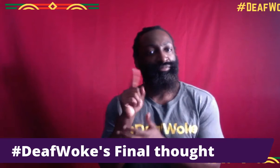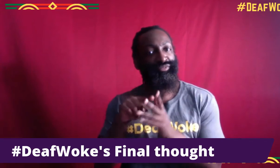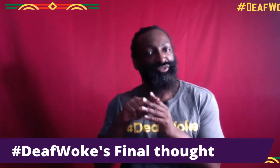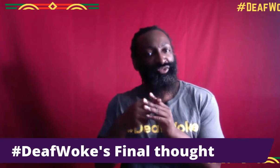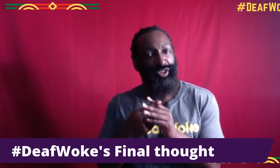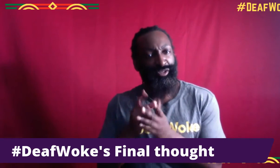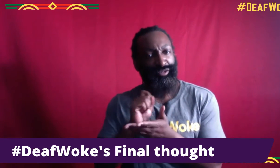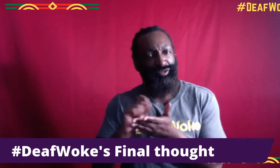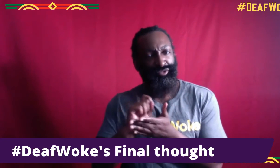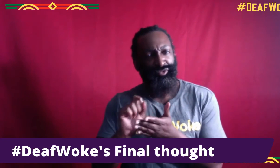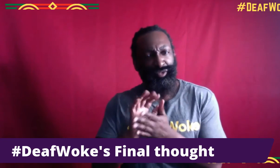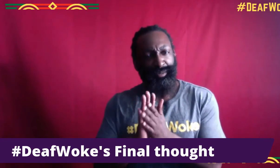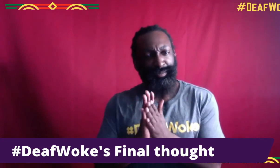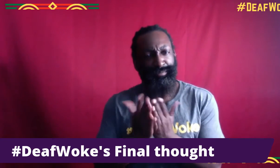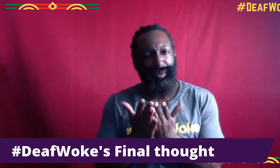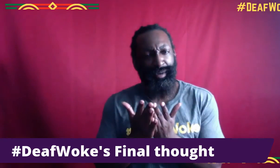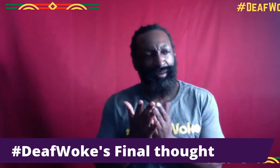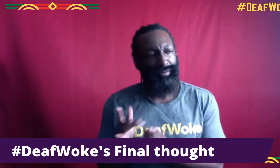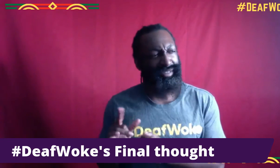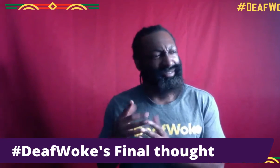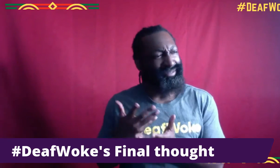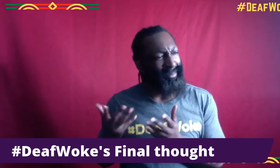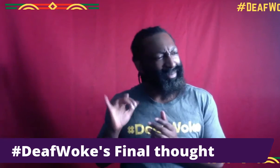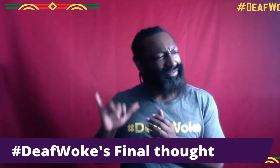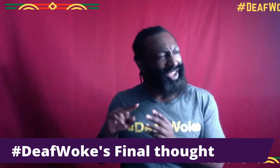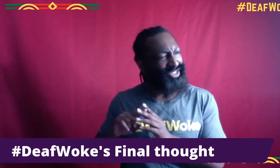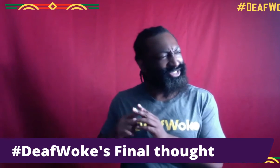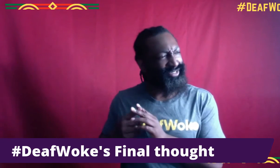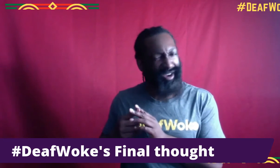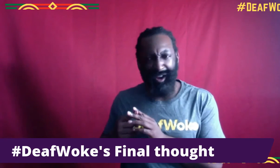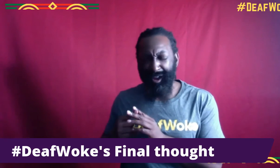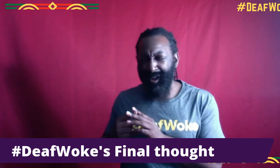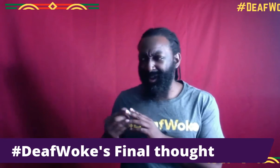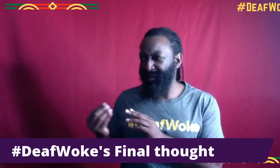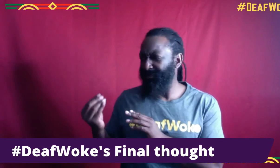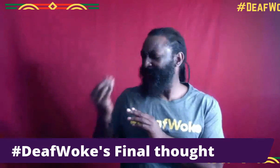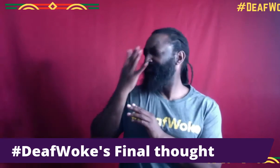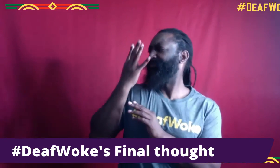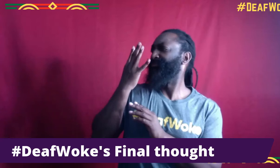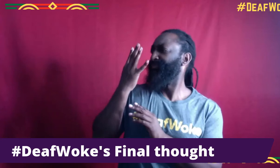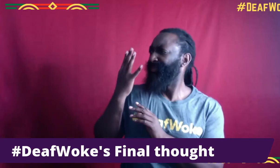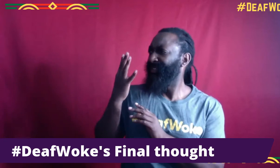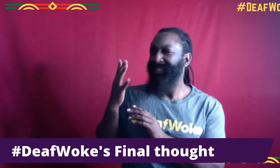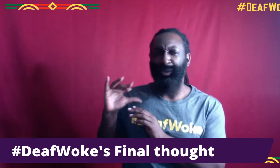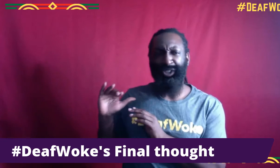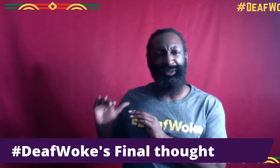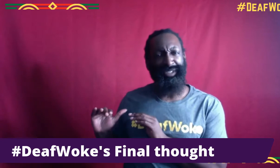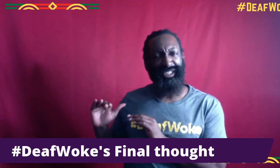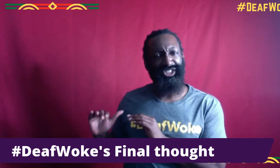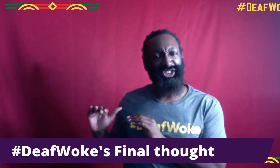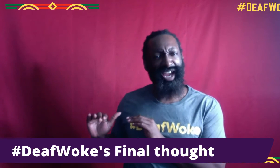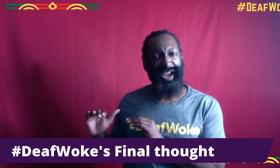She just started a few years ago. She just started writing. Something ignited her.